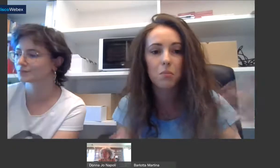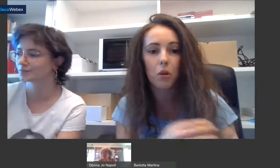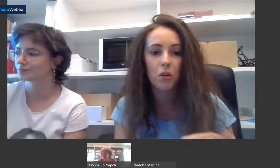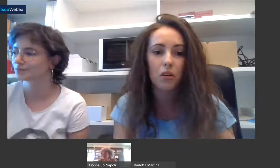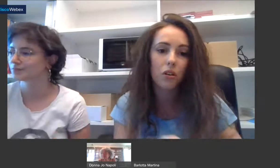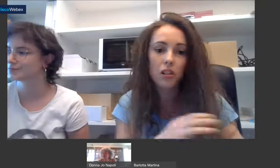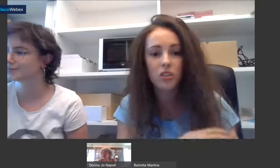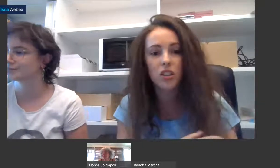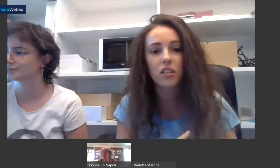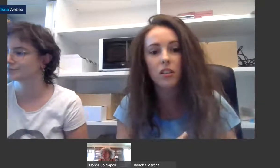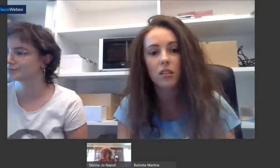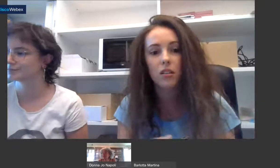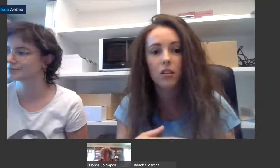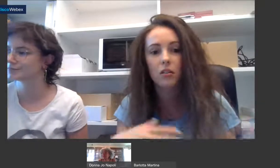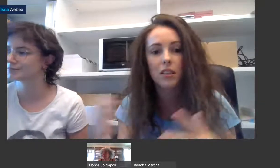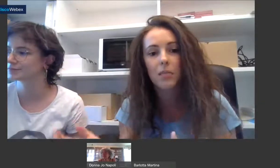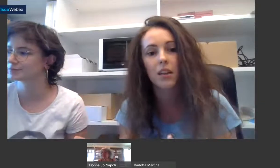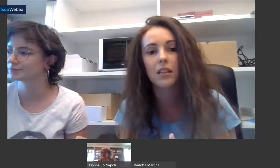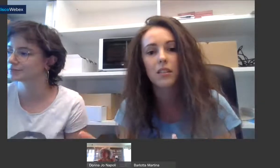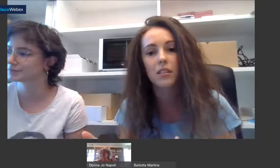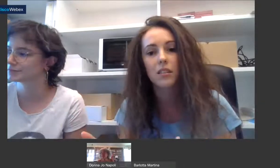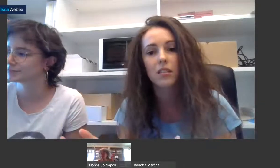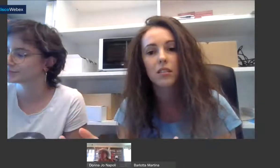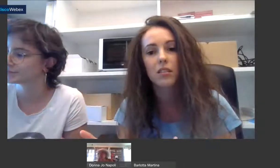more urgent or something else?